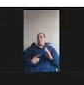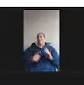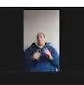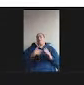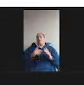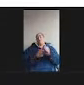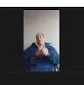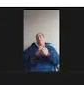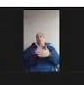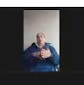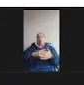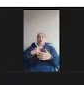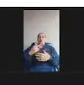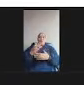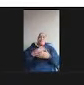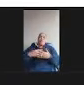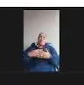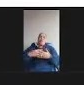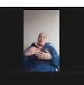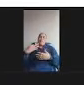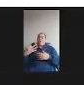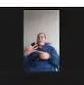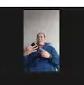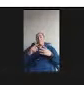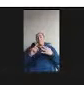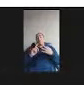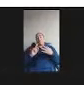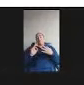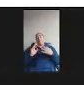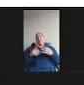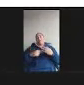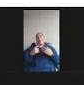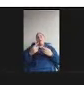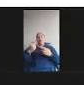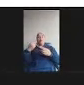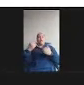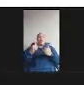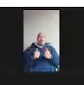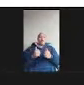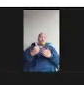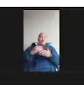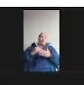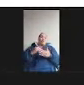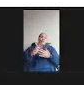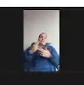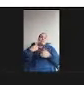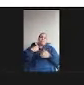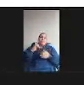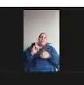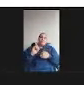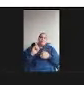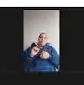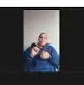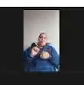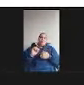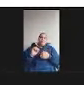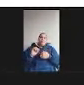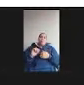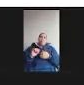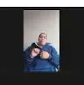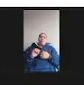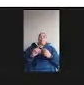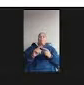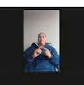2. Part 3 deals with the accounting officer's obligations. This is just the